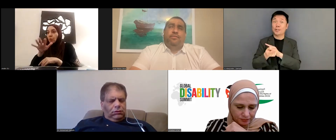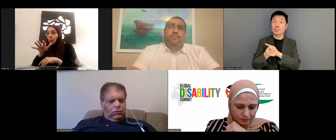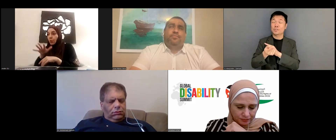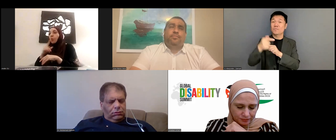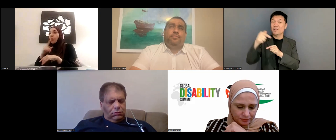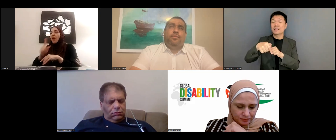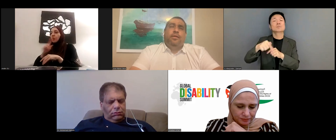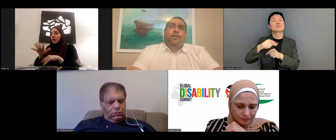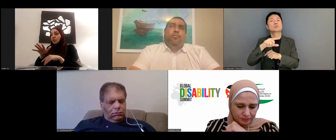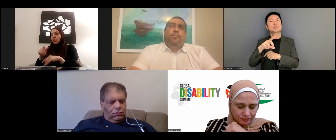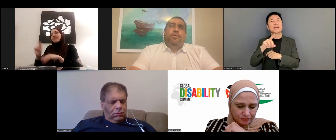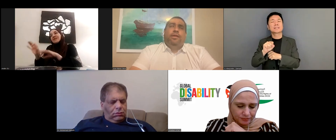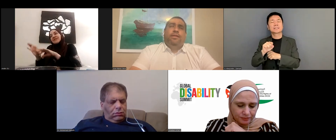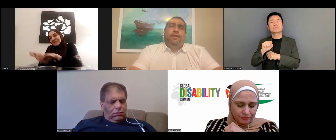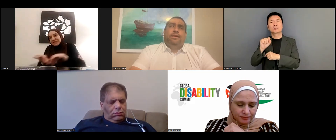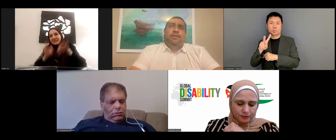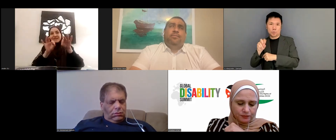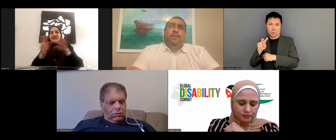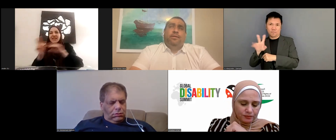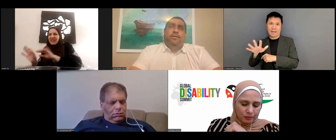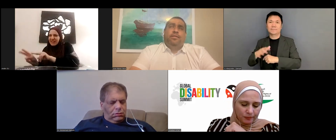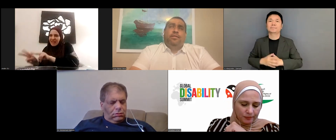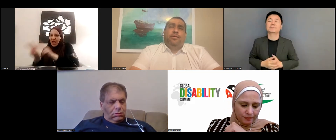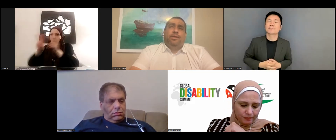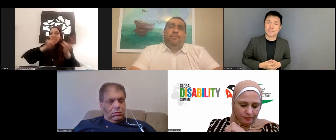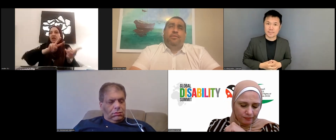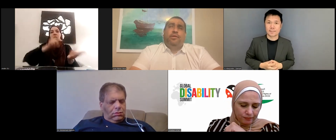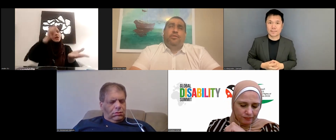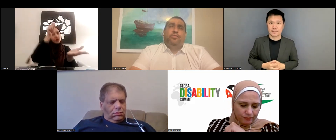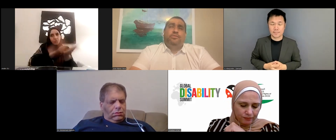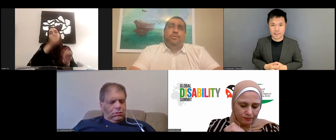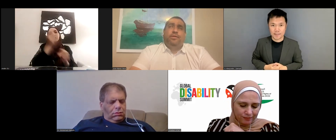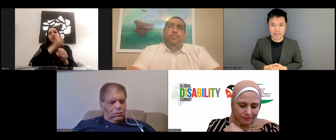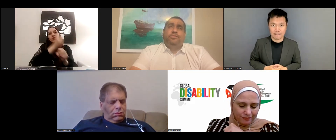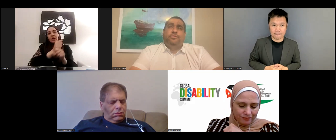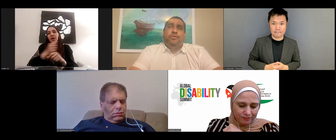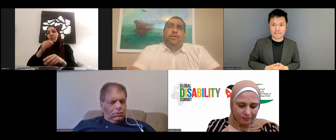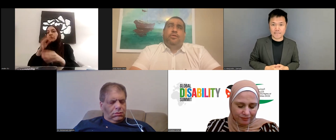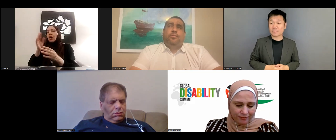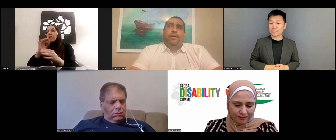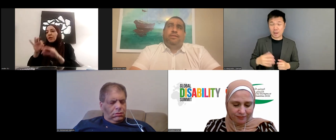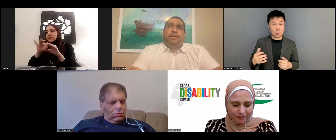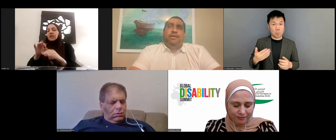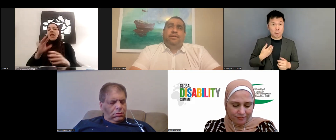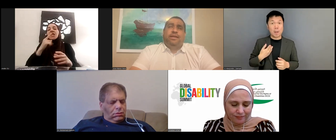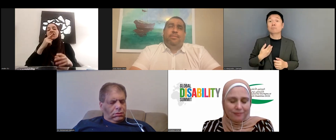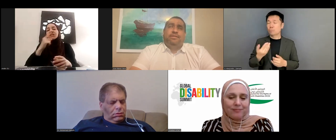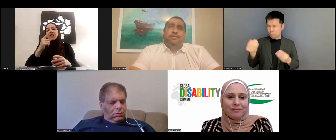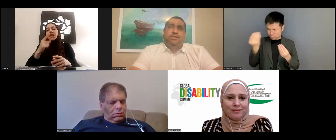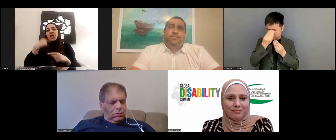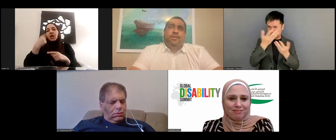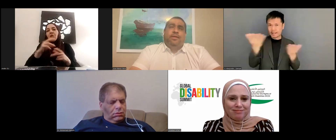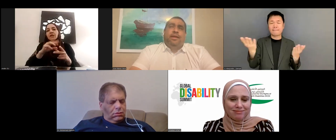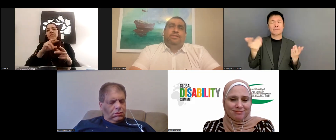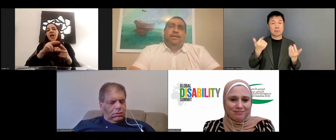2025. One more thing that on behalf of the three co-hosts, we really want to convey as a key